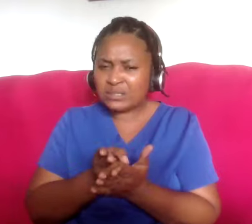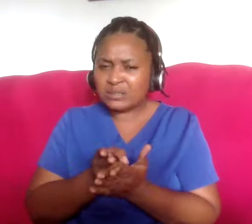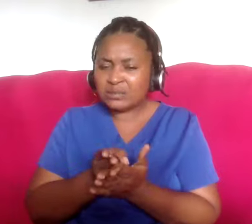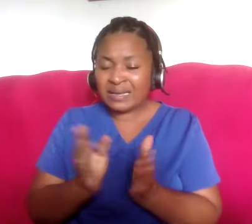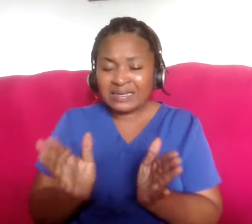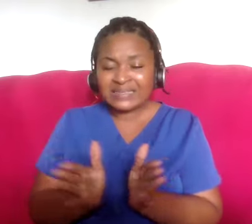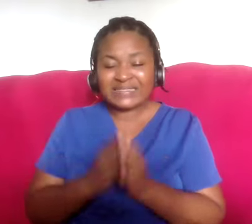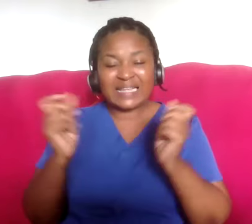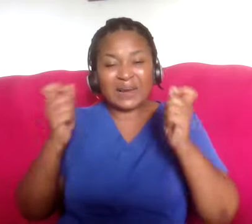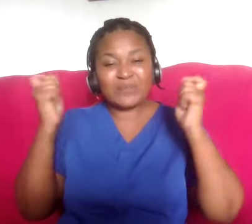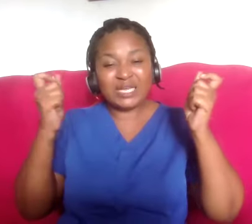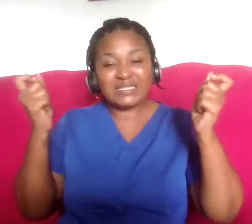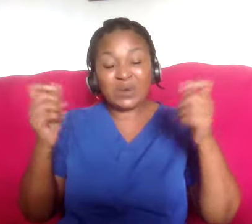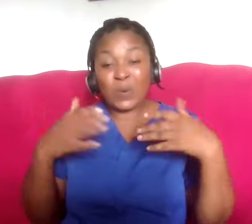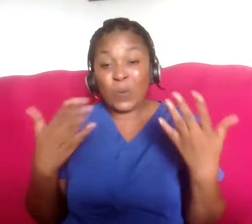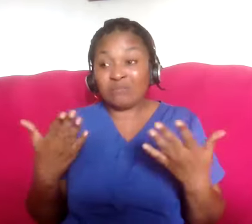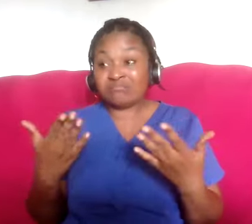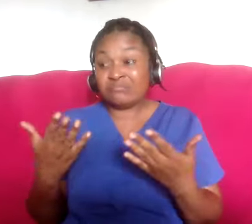Celebrating what was,